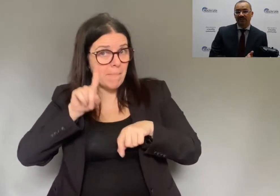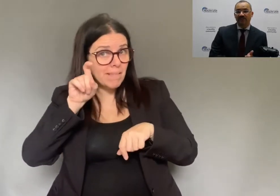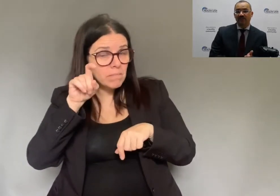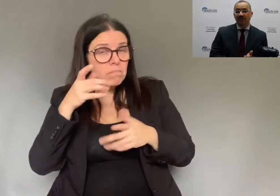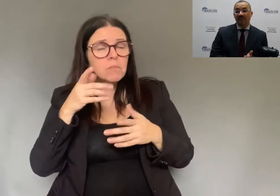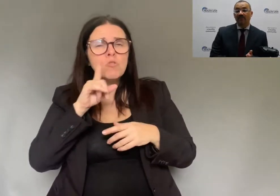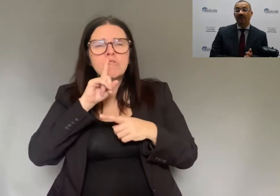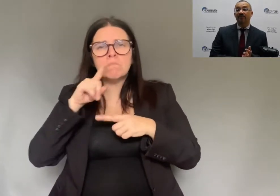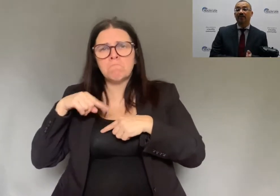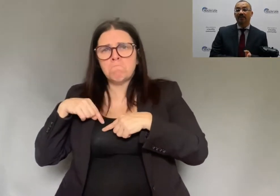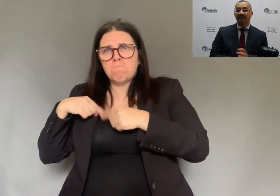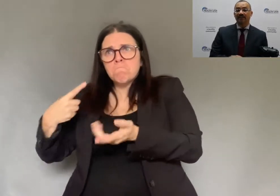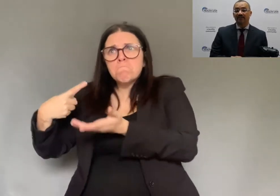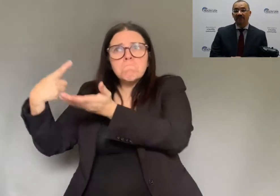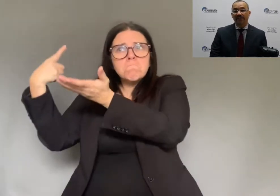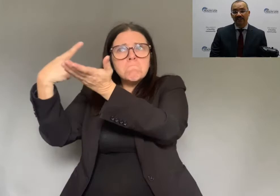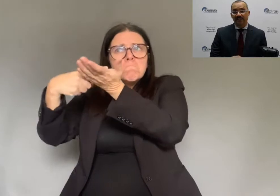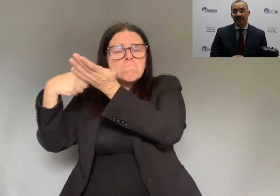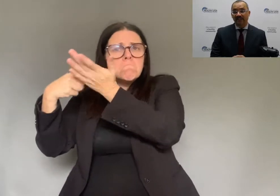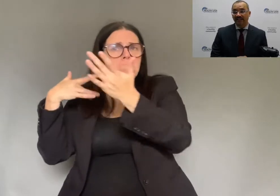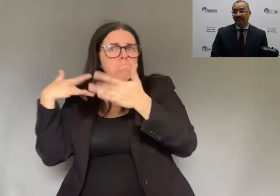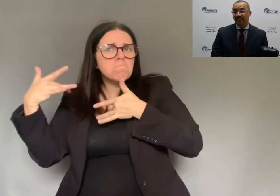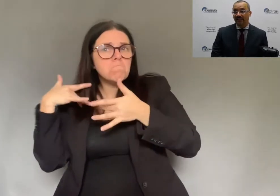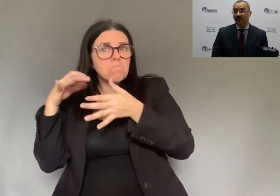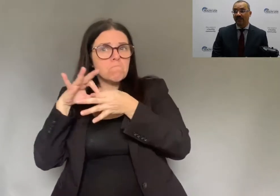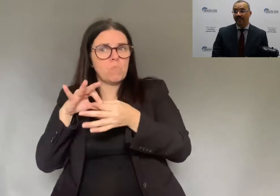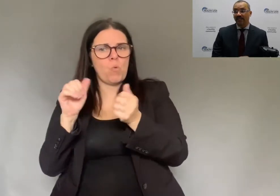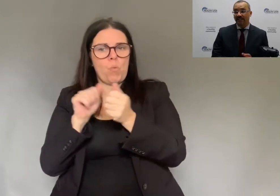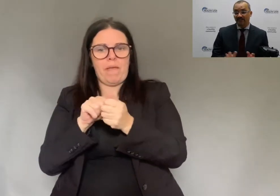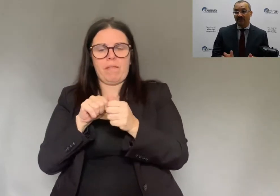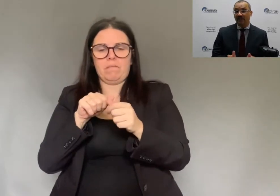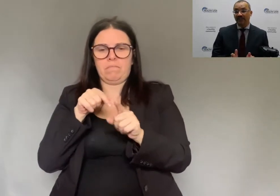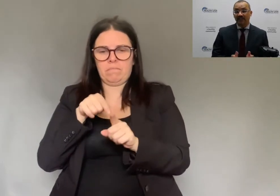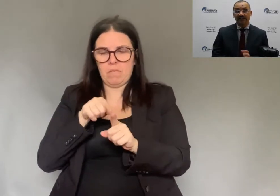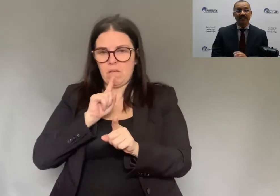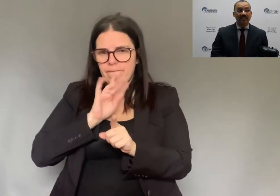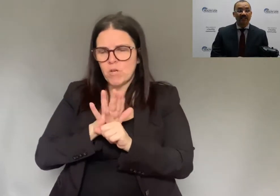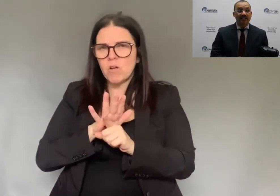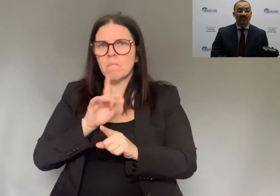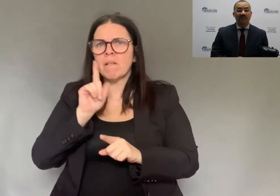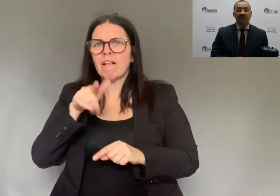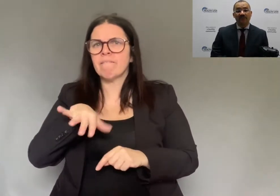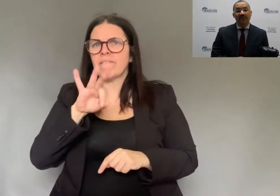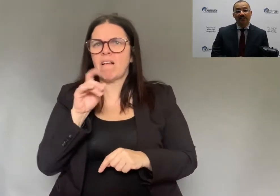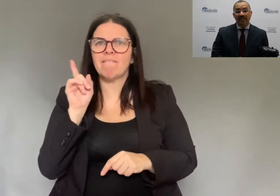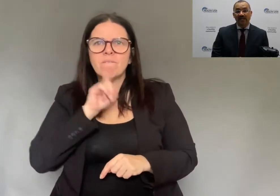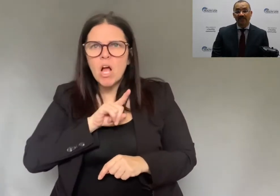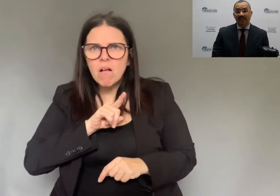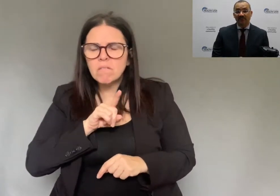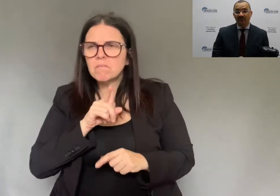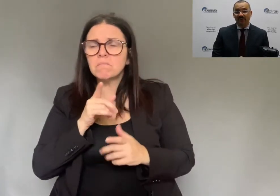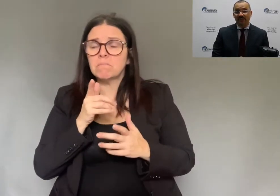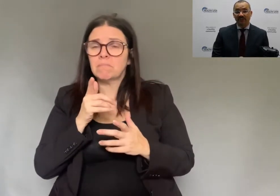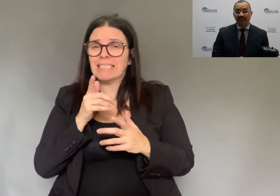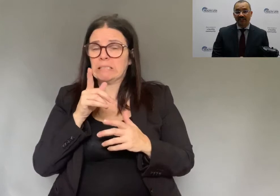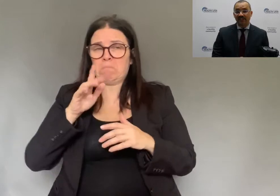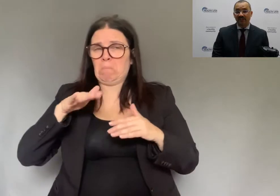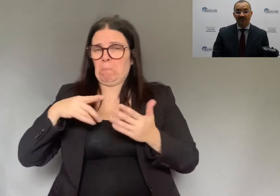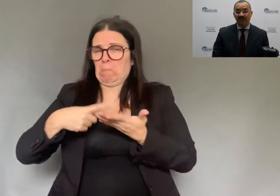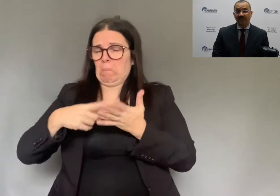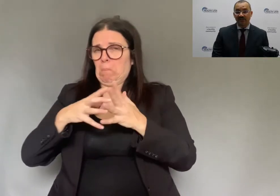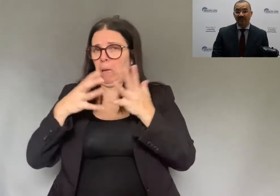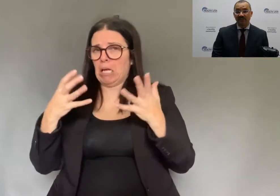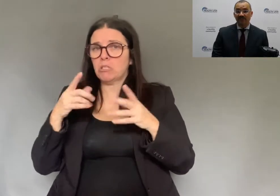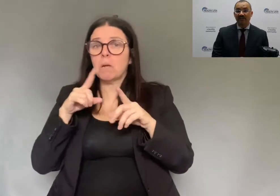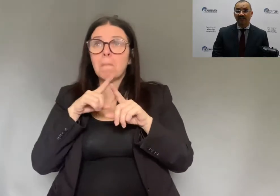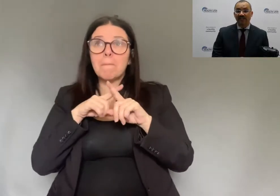concerns about a false positive, but I think when it's all done, the labs, I'm sure, and the